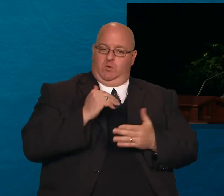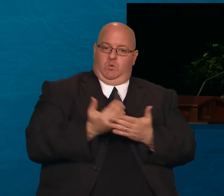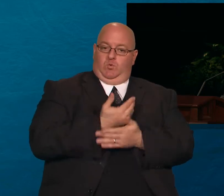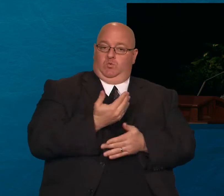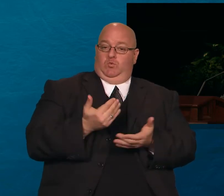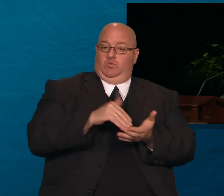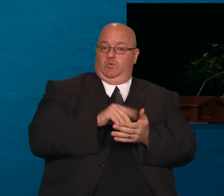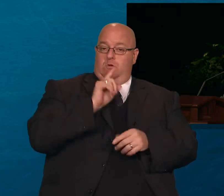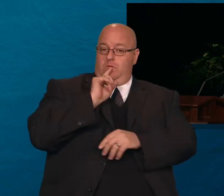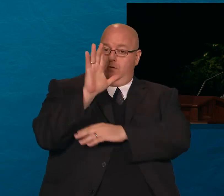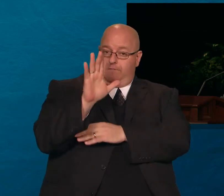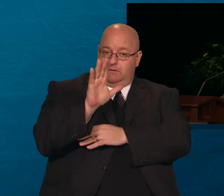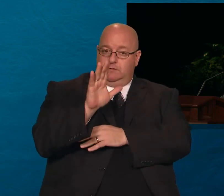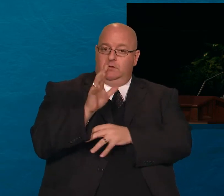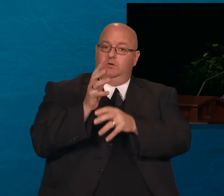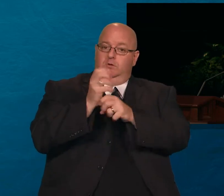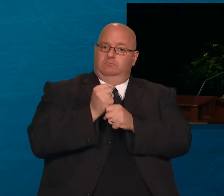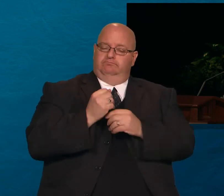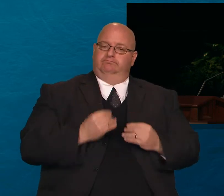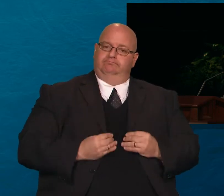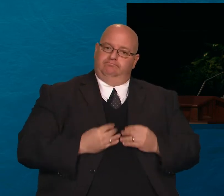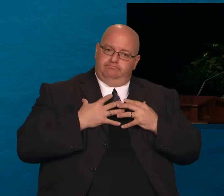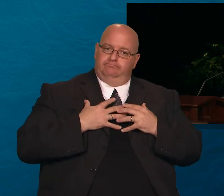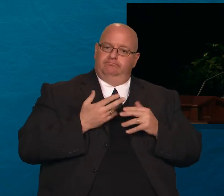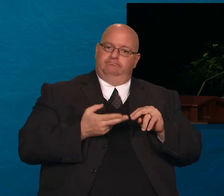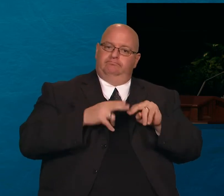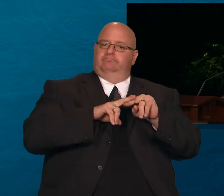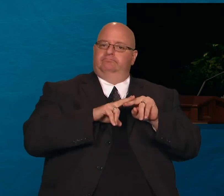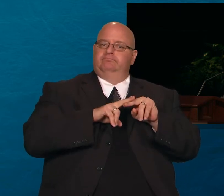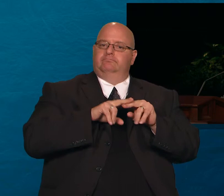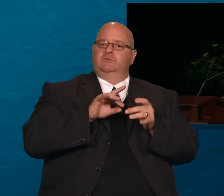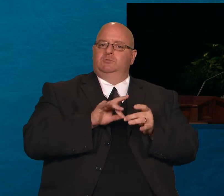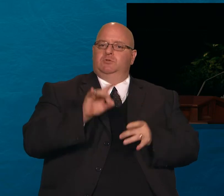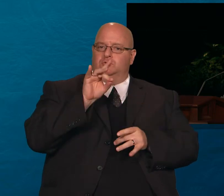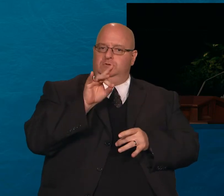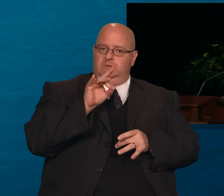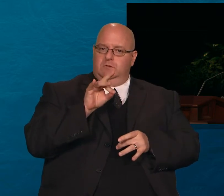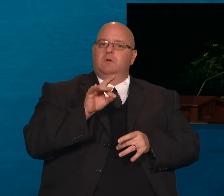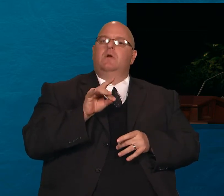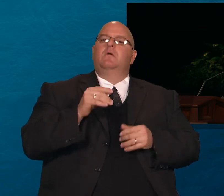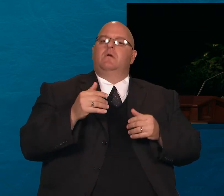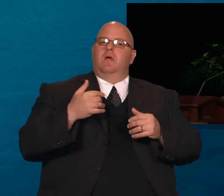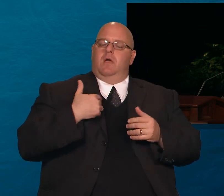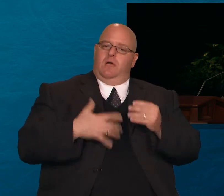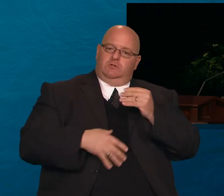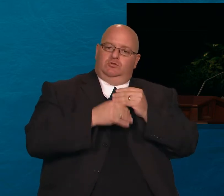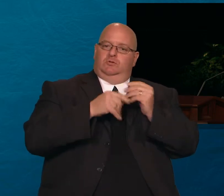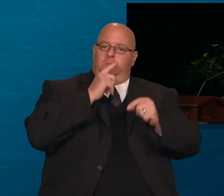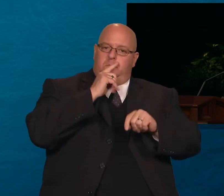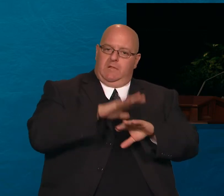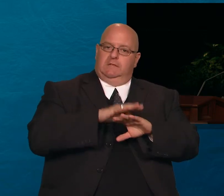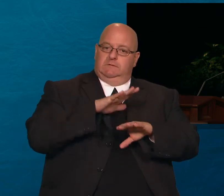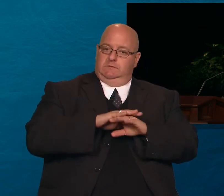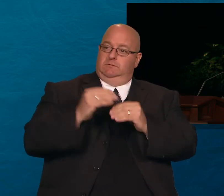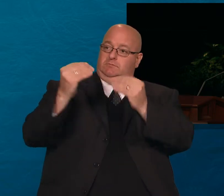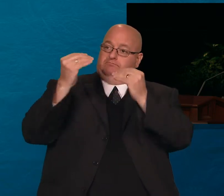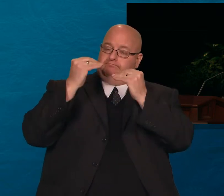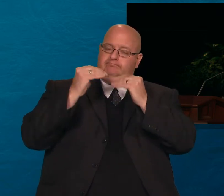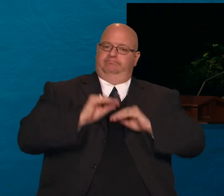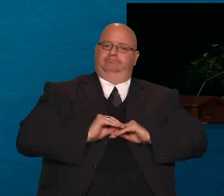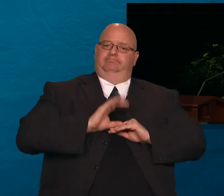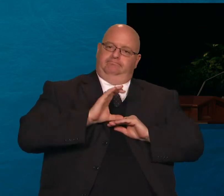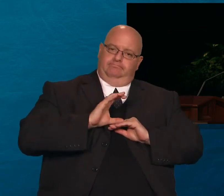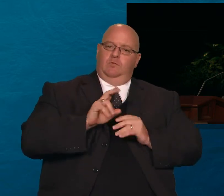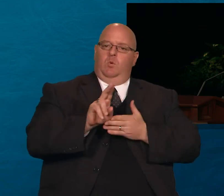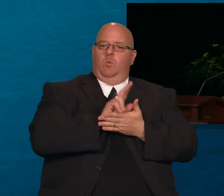We renew our covenants, receive an increased measure of the Spirit, and have the additional blessing of being instructed and